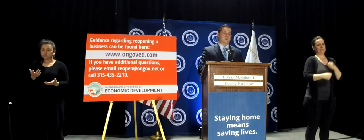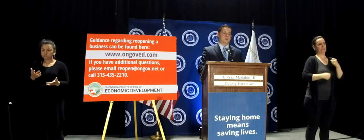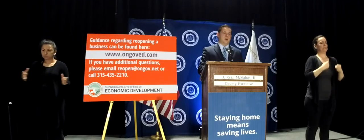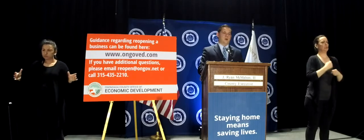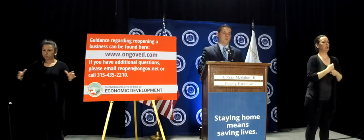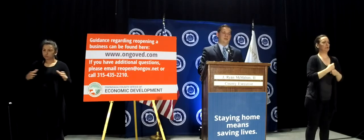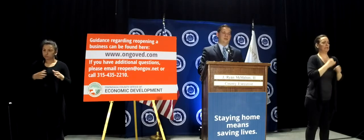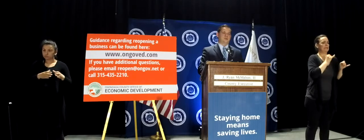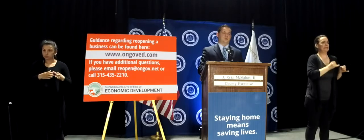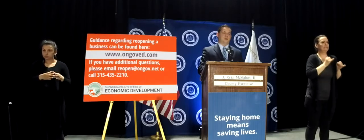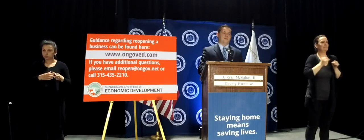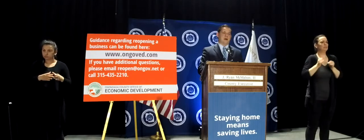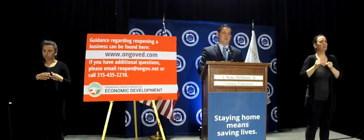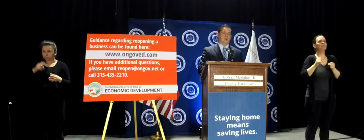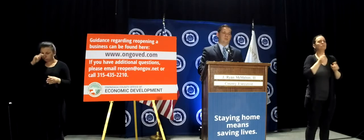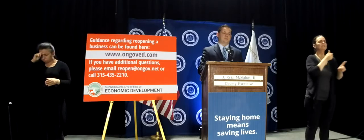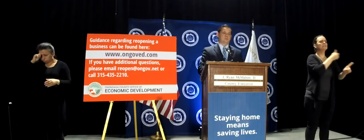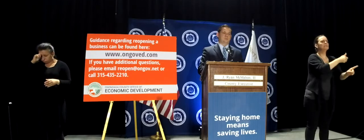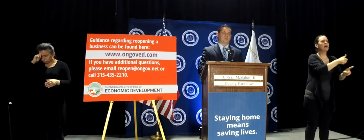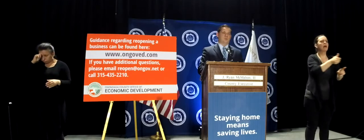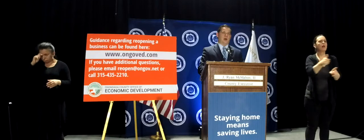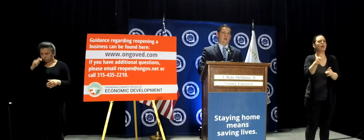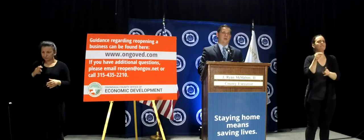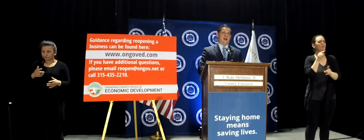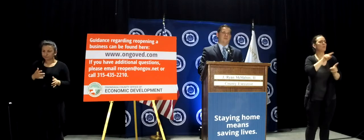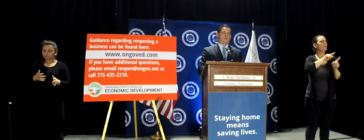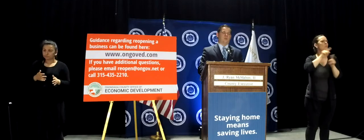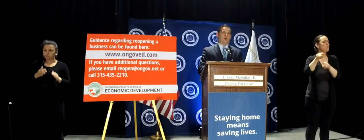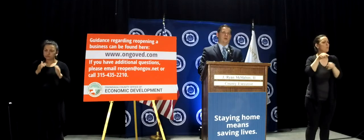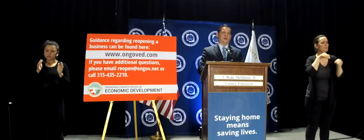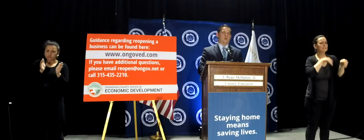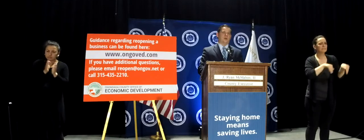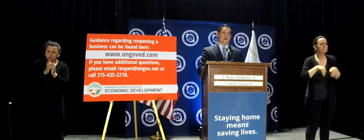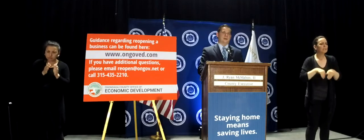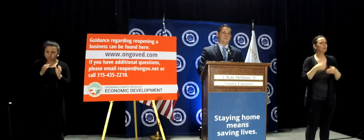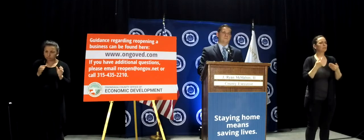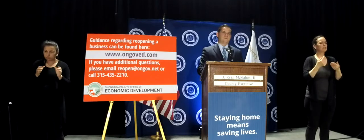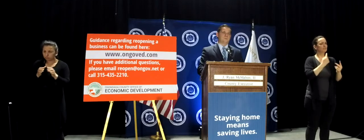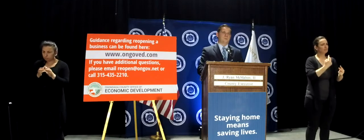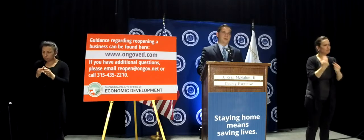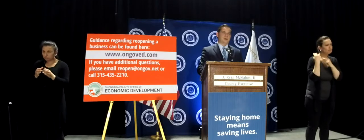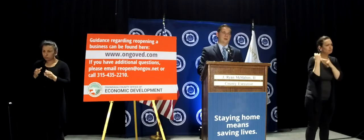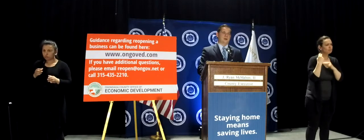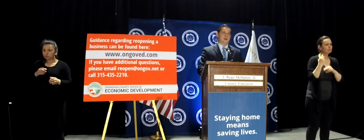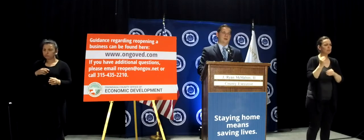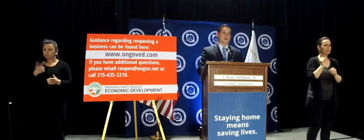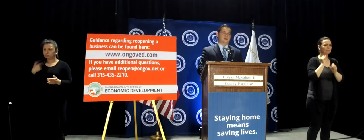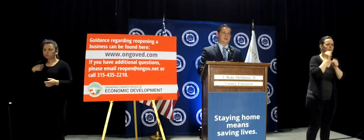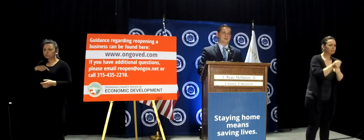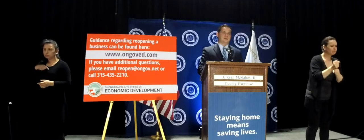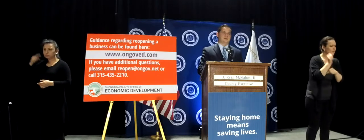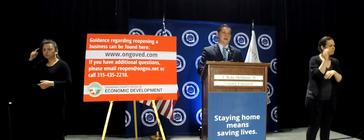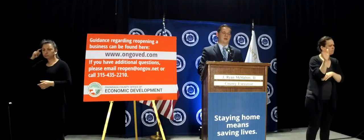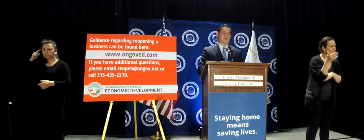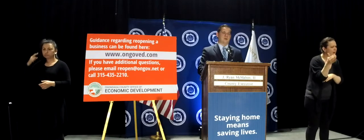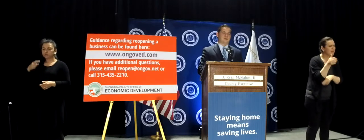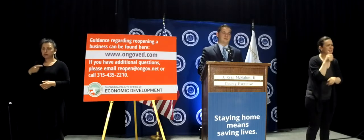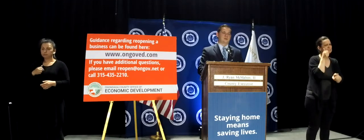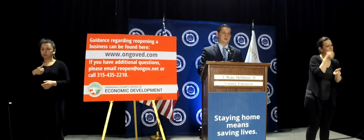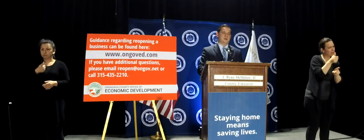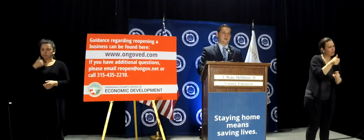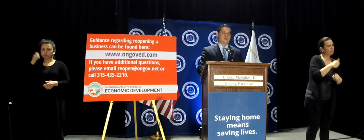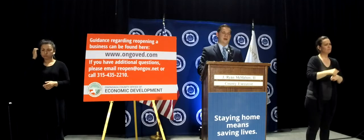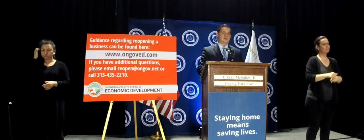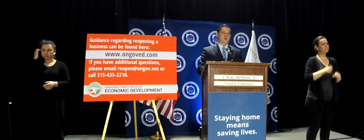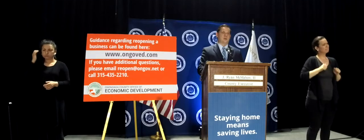community, we need to remember why we have Memorial Day weekend and the